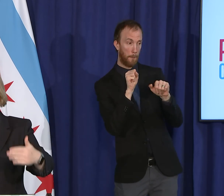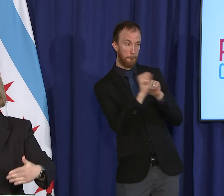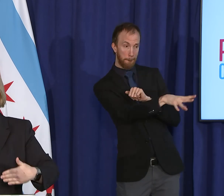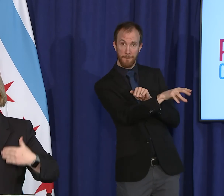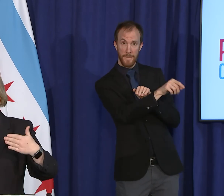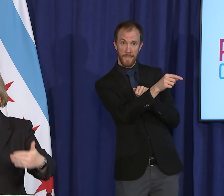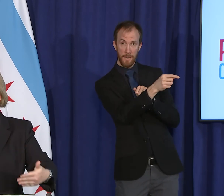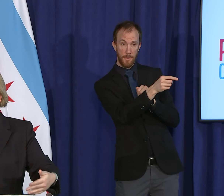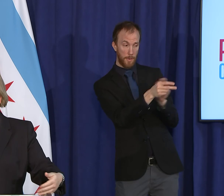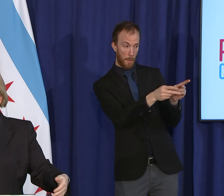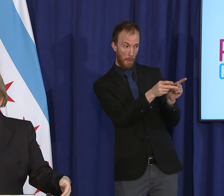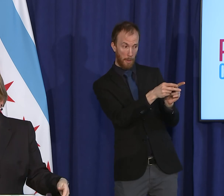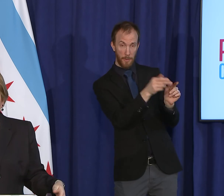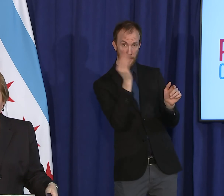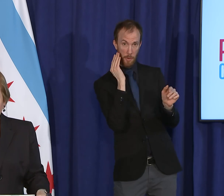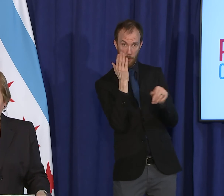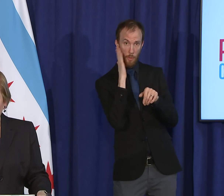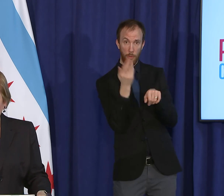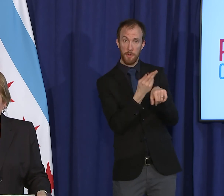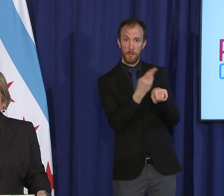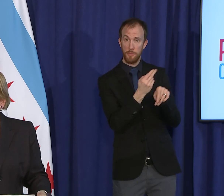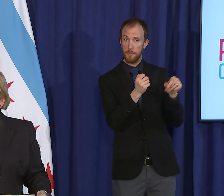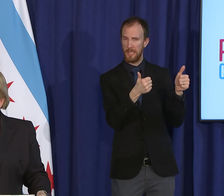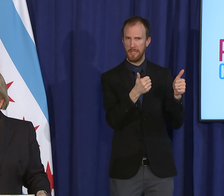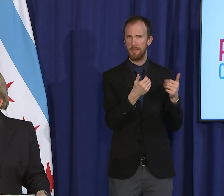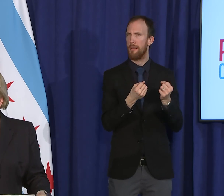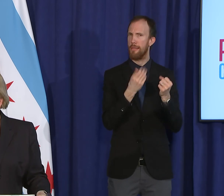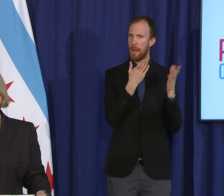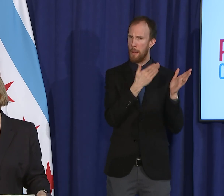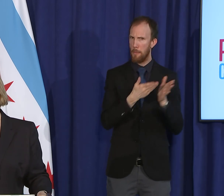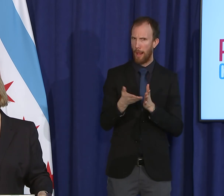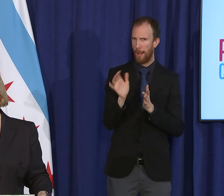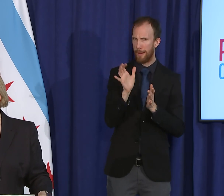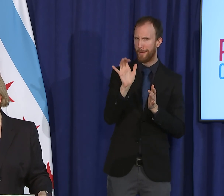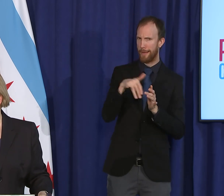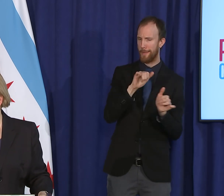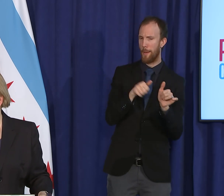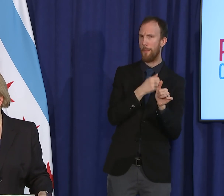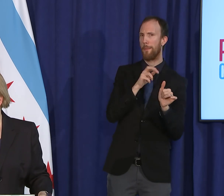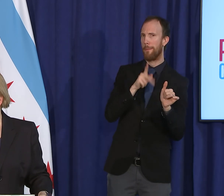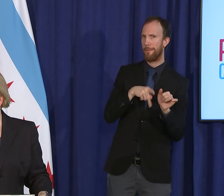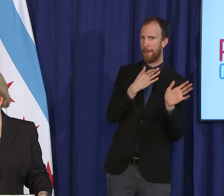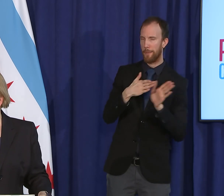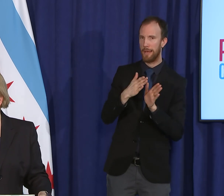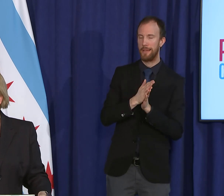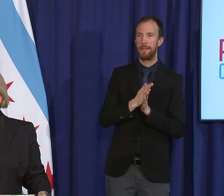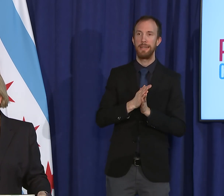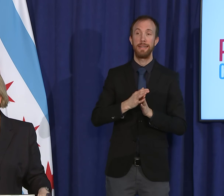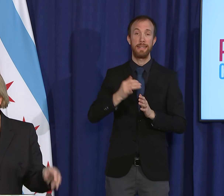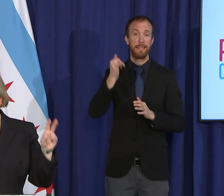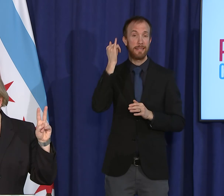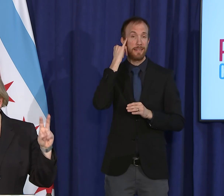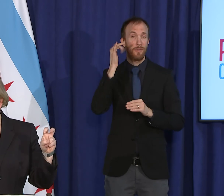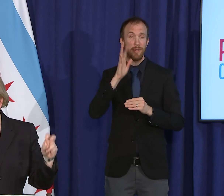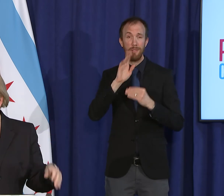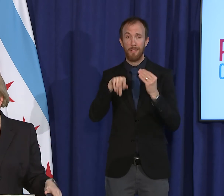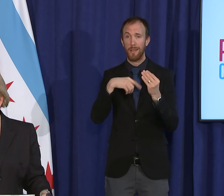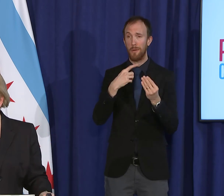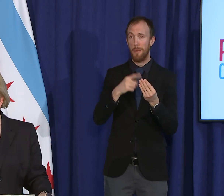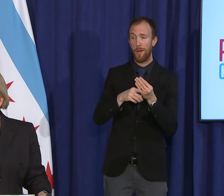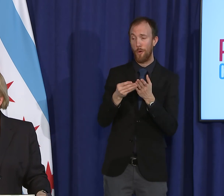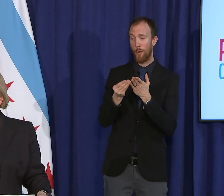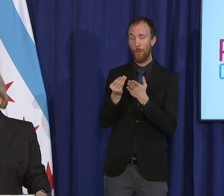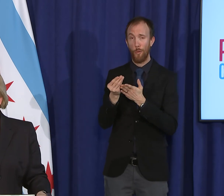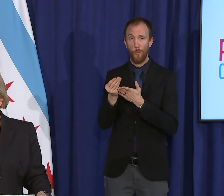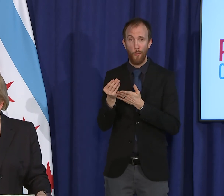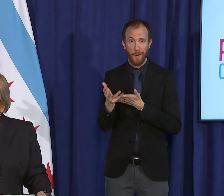day. There's a lot of that kind of behind the scenes sort of planning that goes on. Where we talk about really unused vaccine or the potential for, quote, wasted